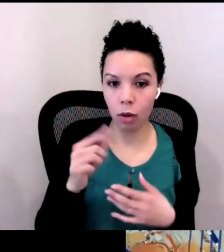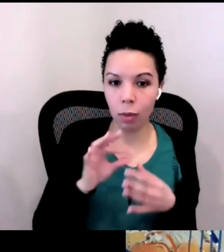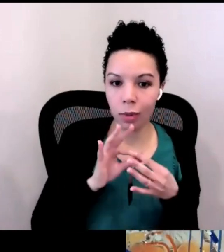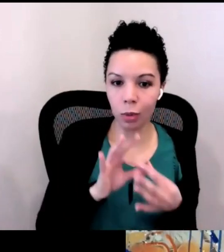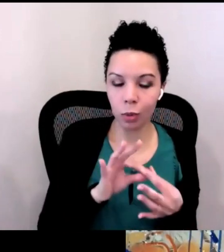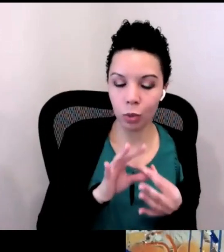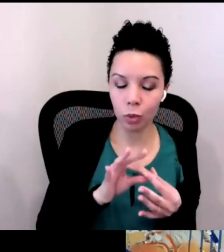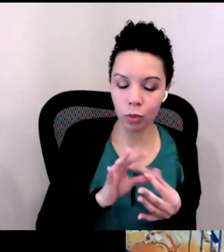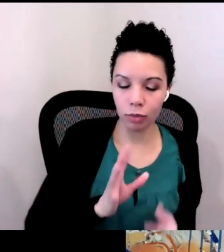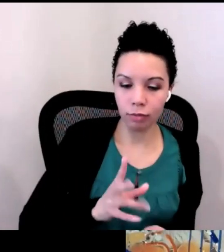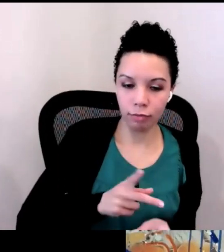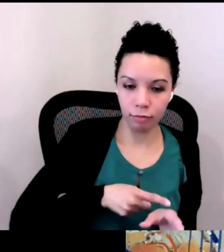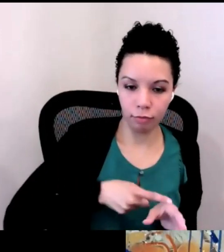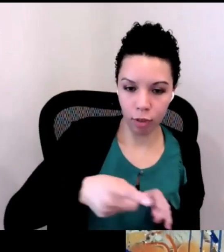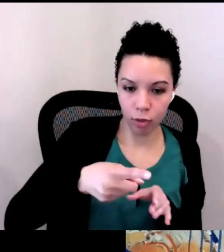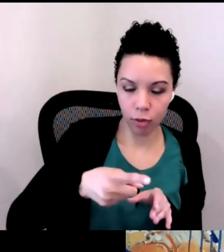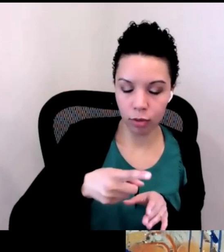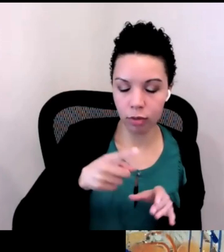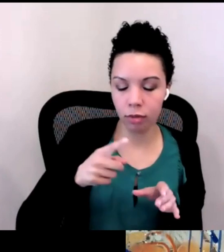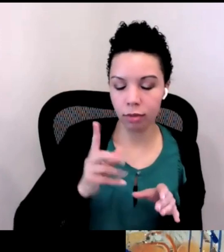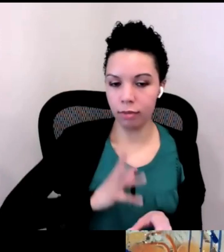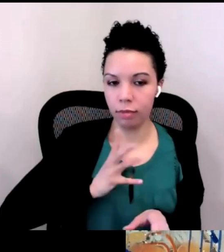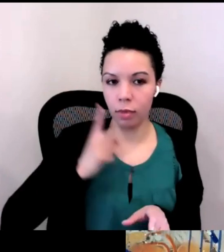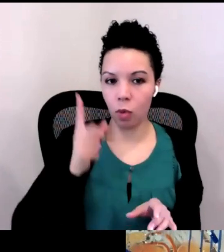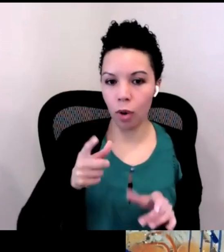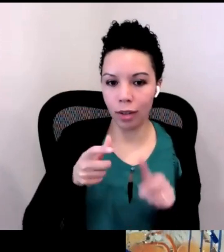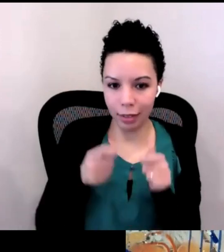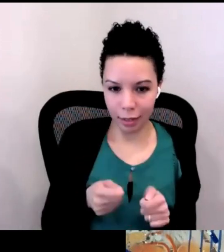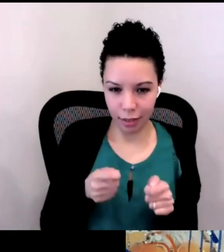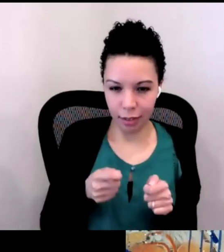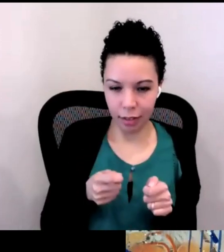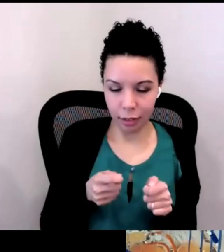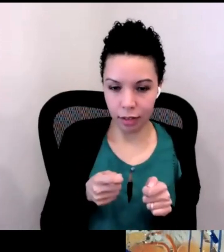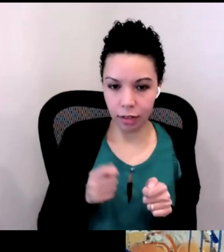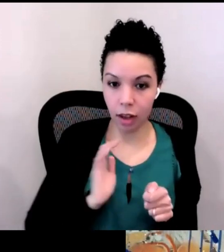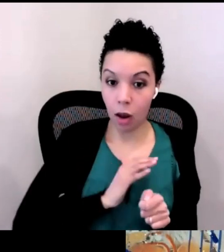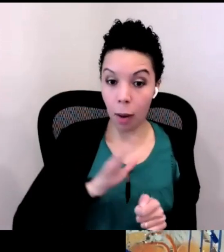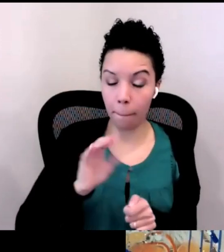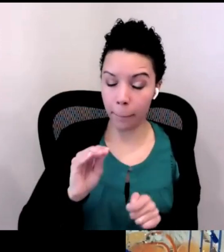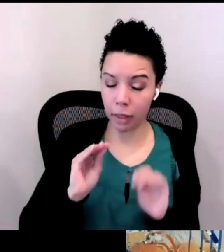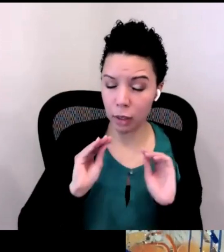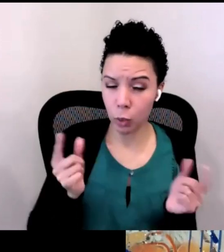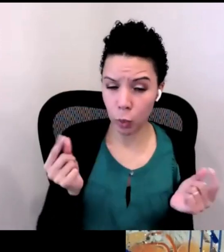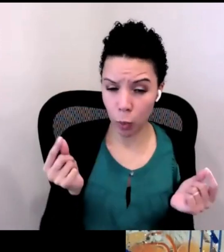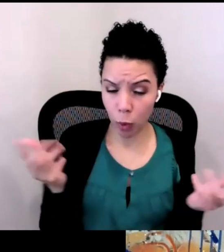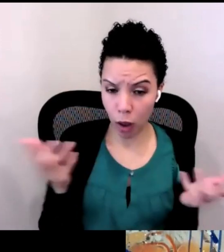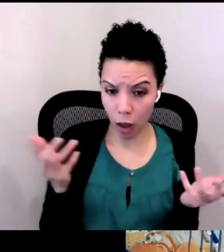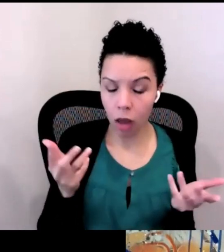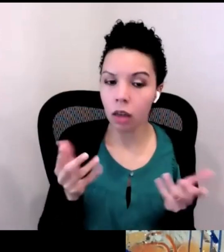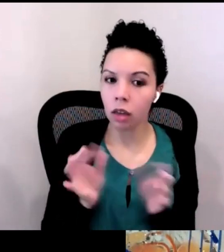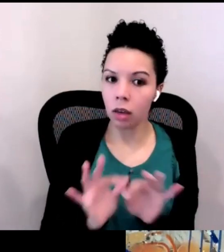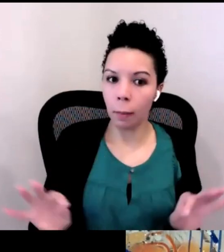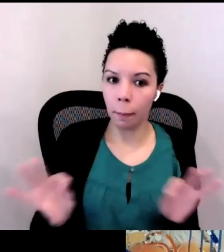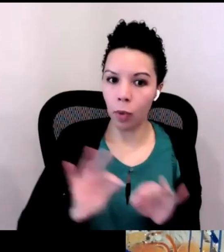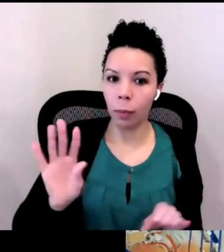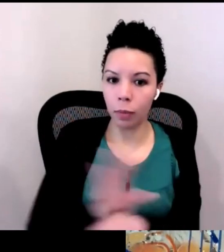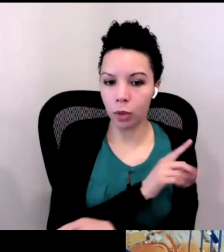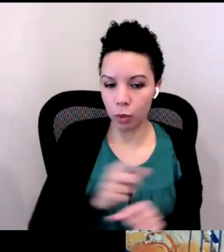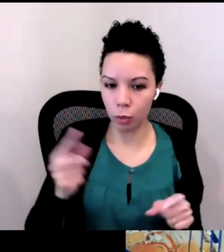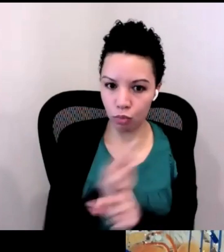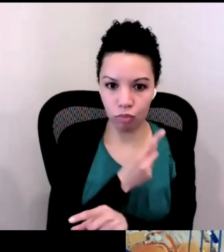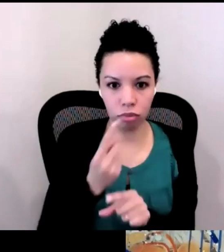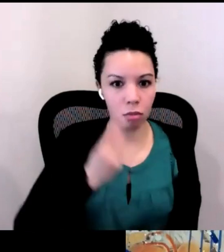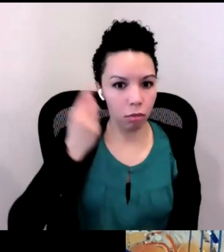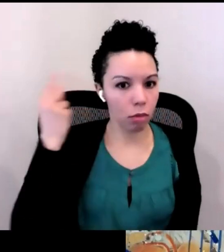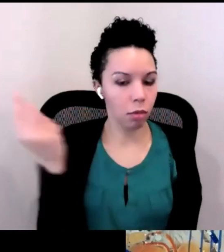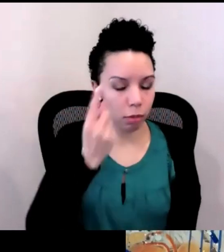messages. Because at our company, we teach that you need to be business appropriate at all times, especially when you're going for a job. You